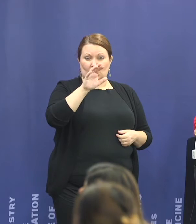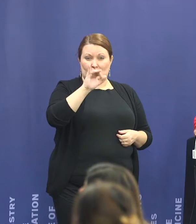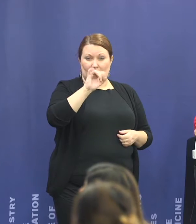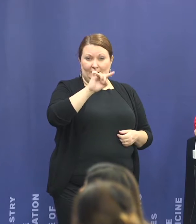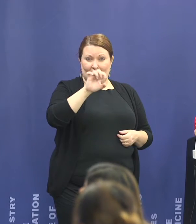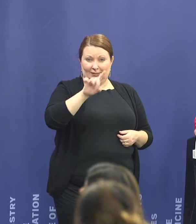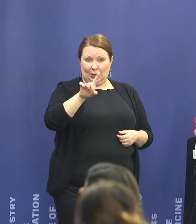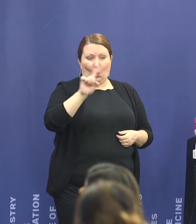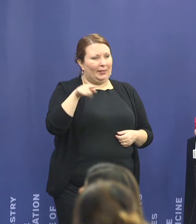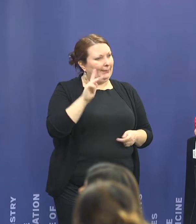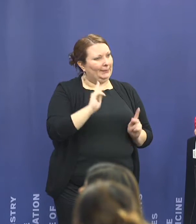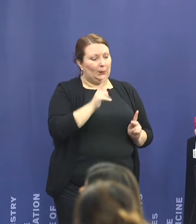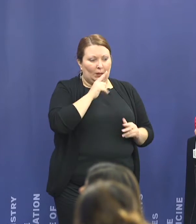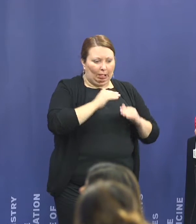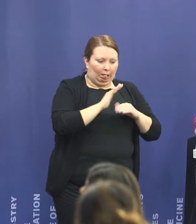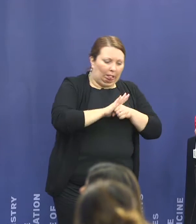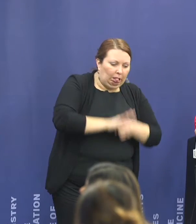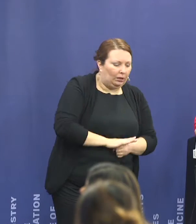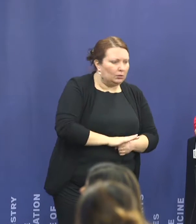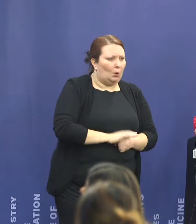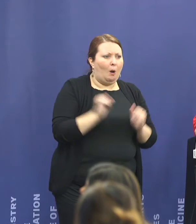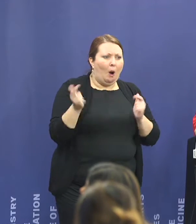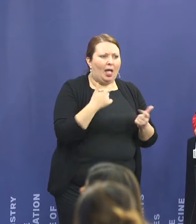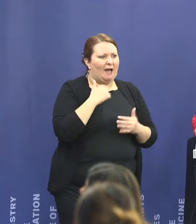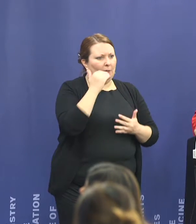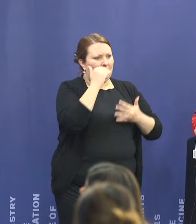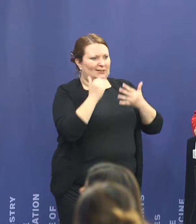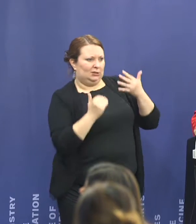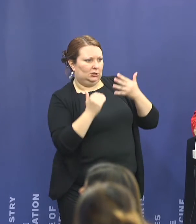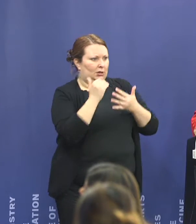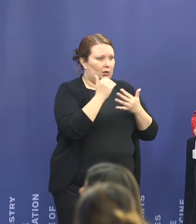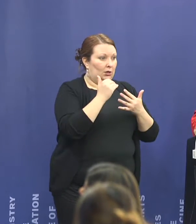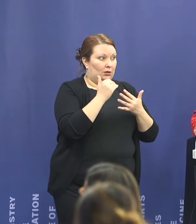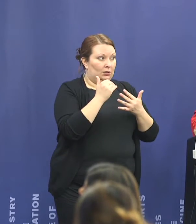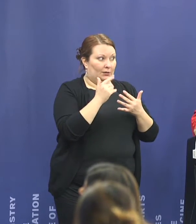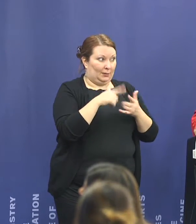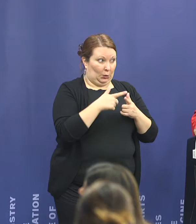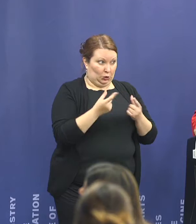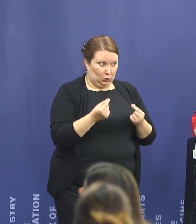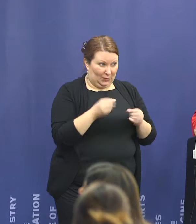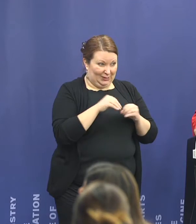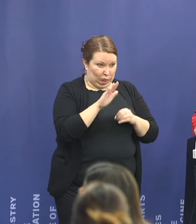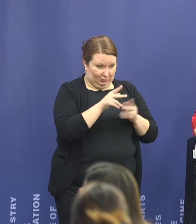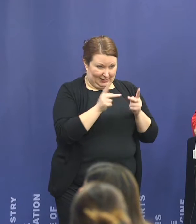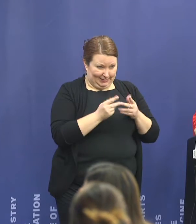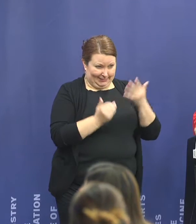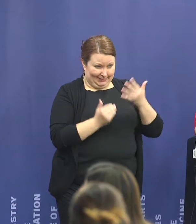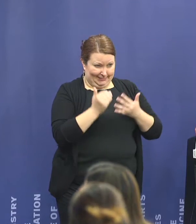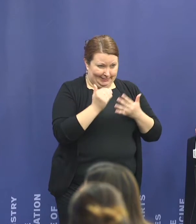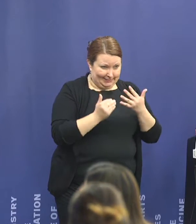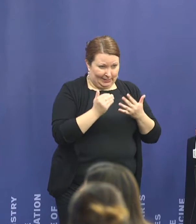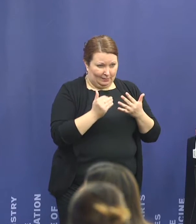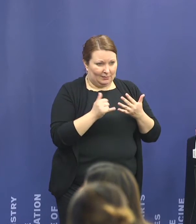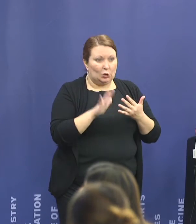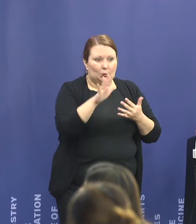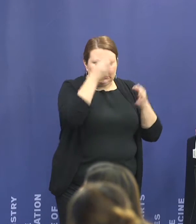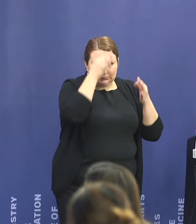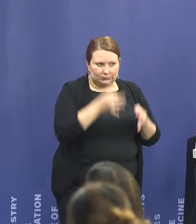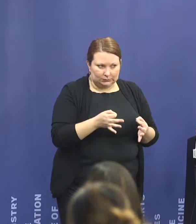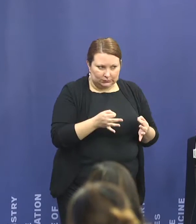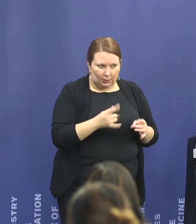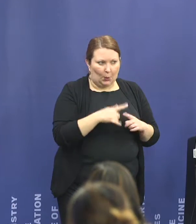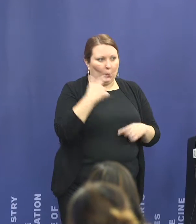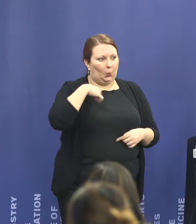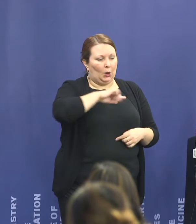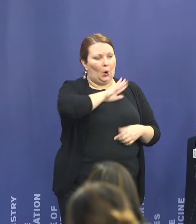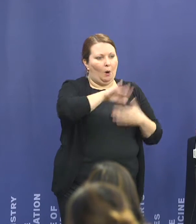are vulnerable. Everyone has a position. Now, what you do in that position is up to you, right? But